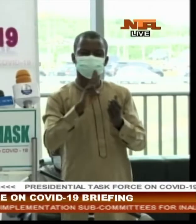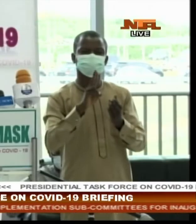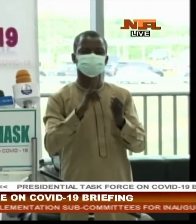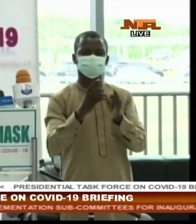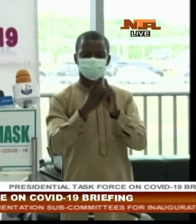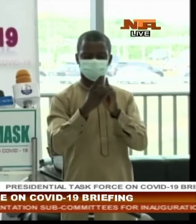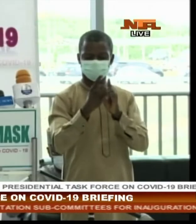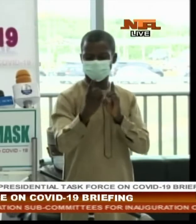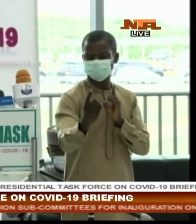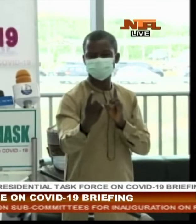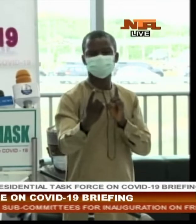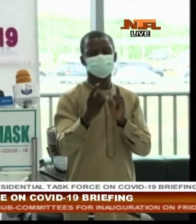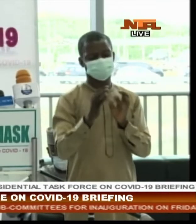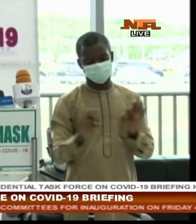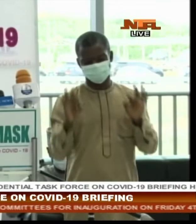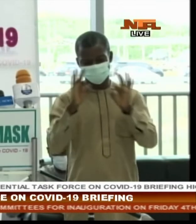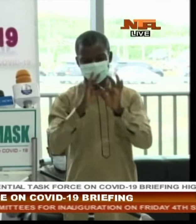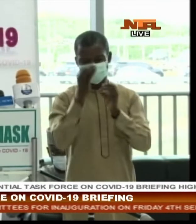observed.